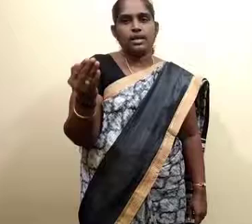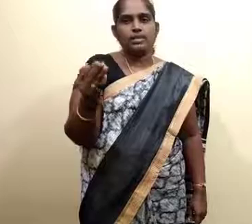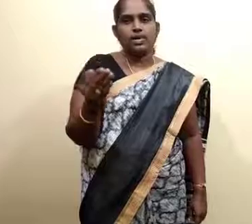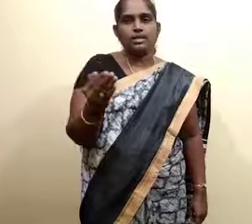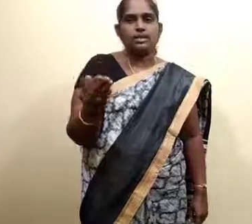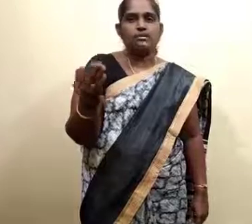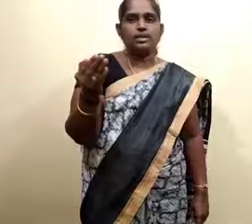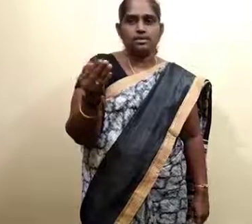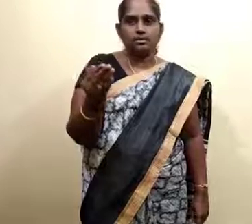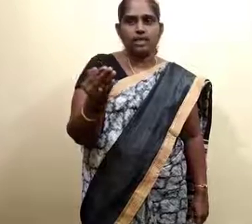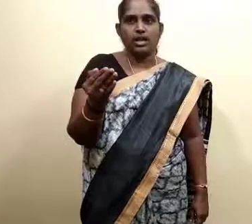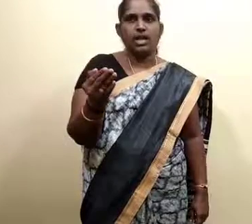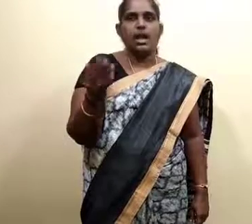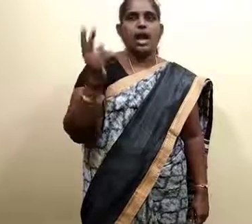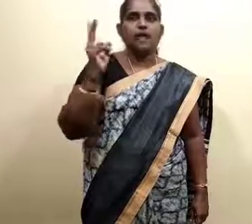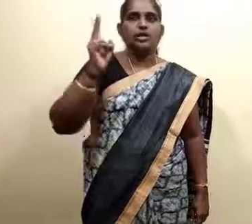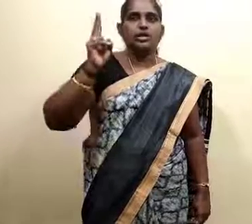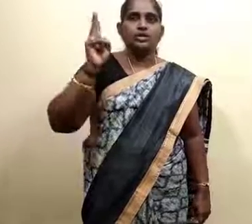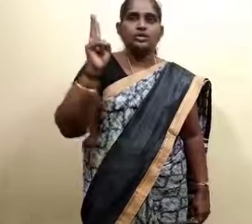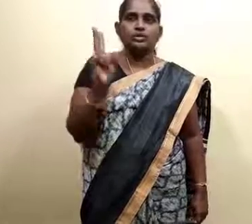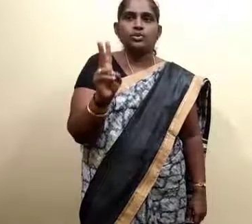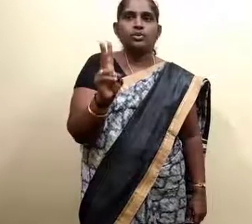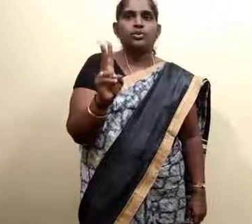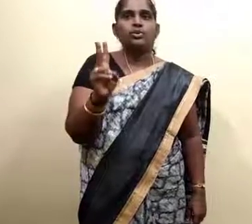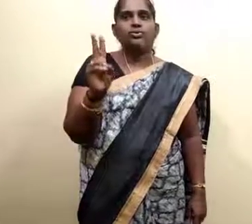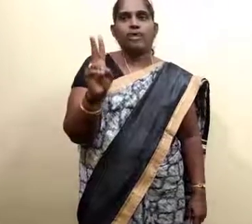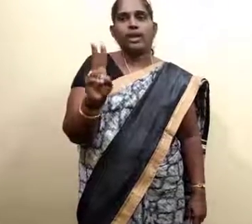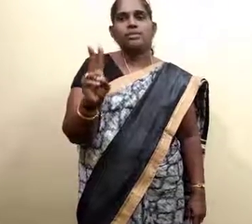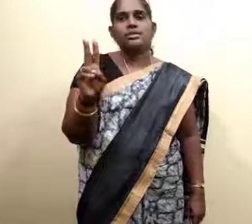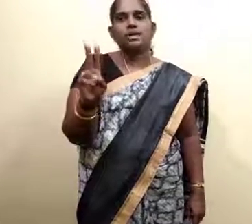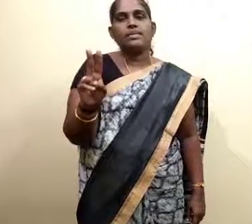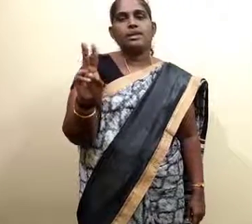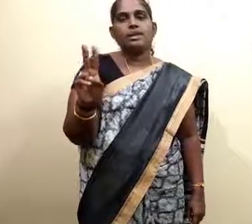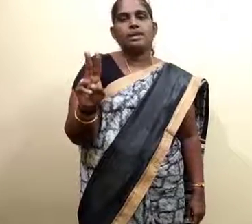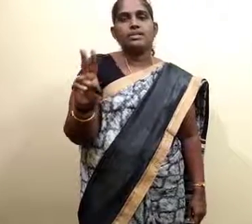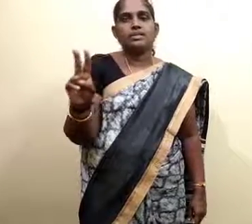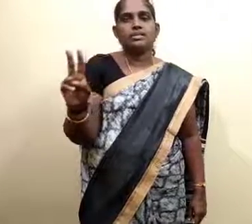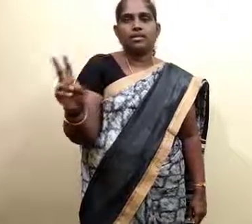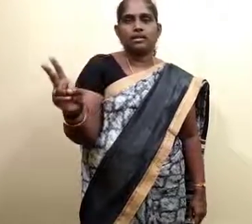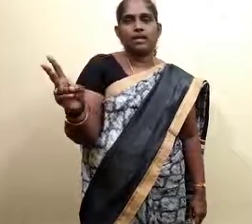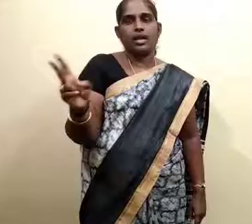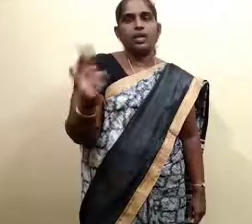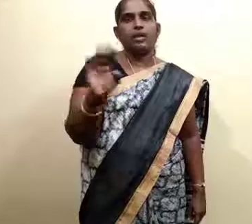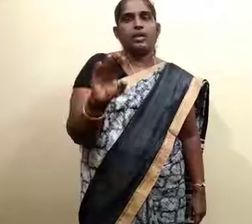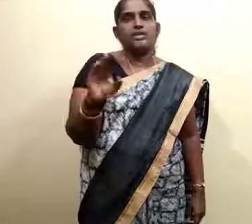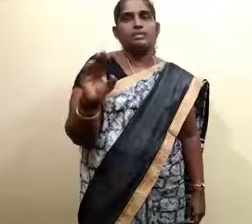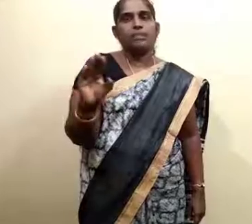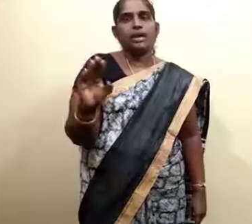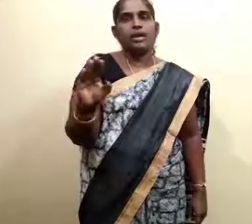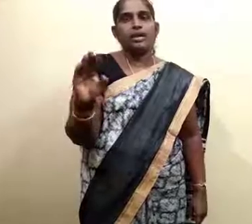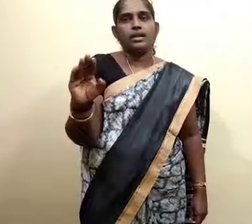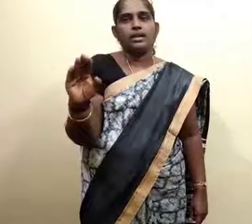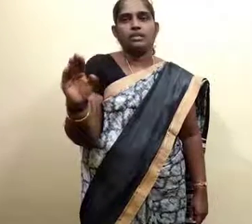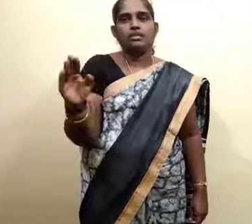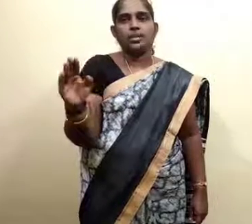chemical products of Germany. And two famous chemical industries were there. One is Bayer and another one